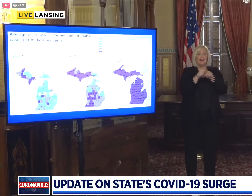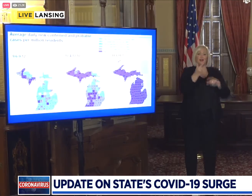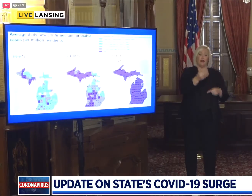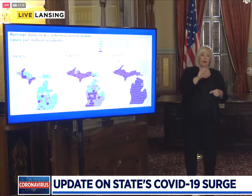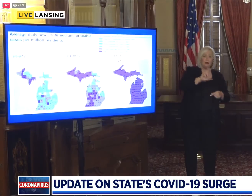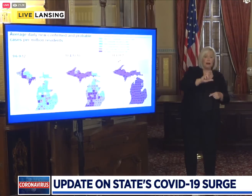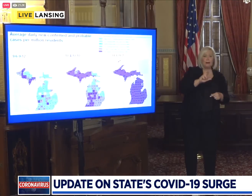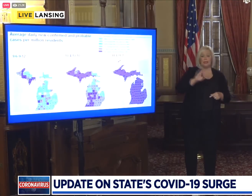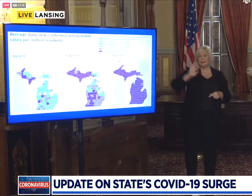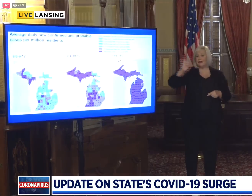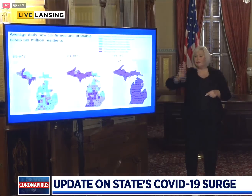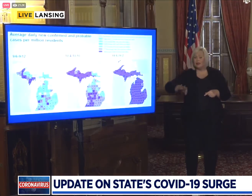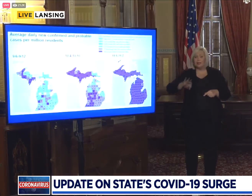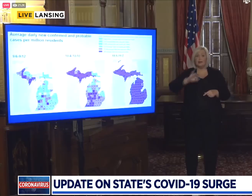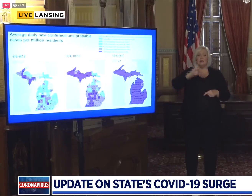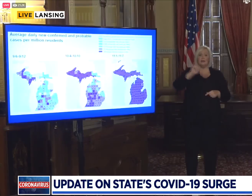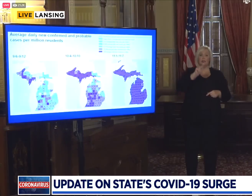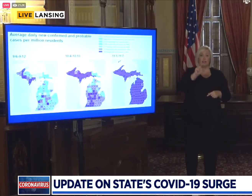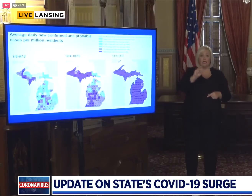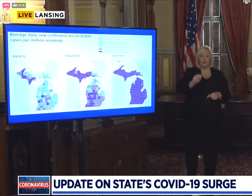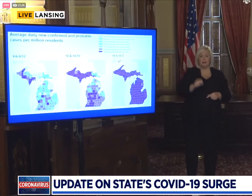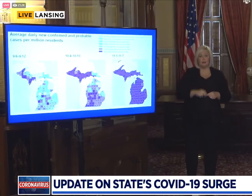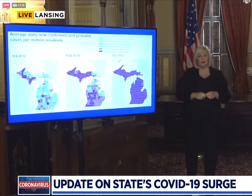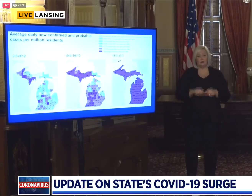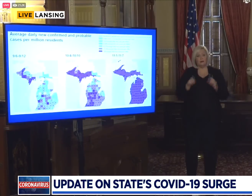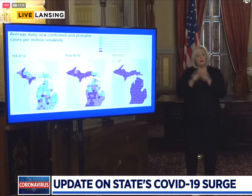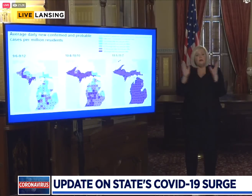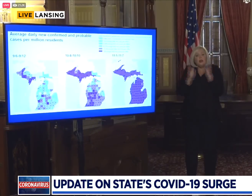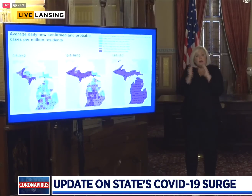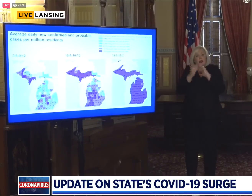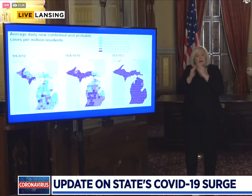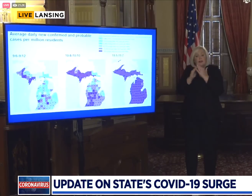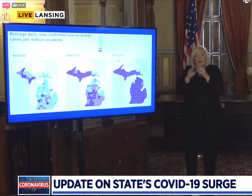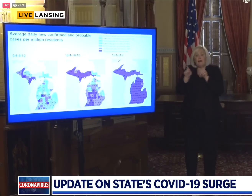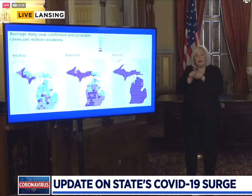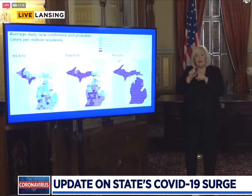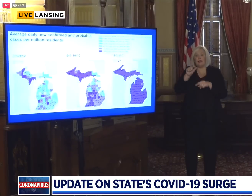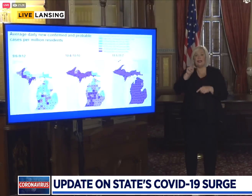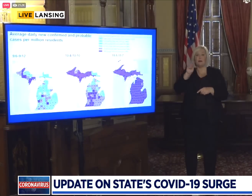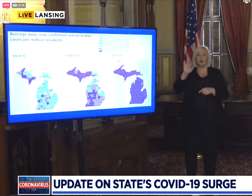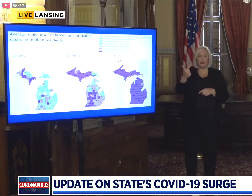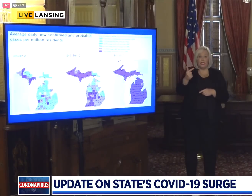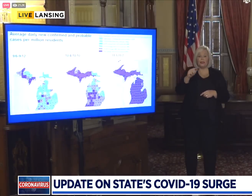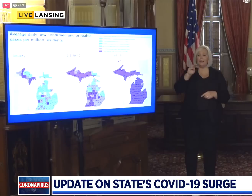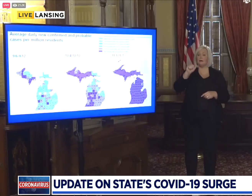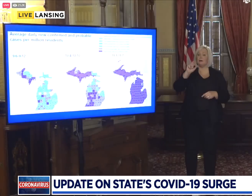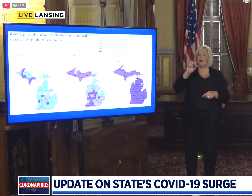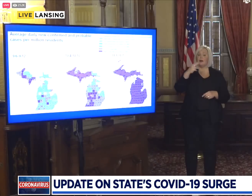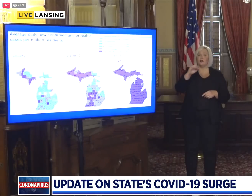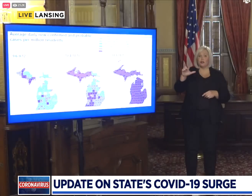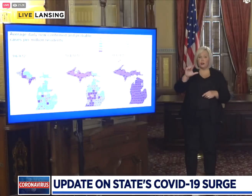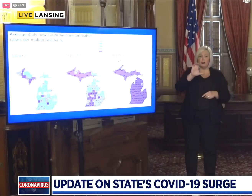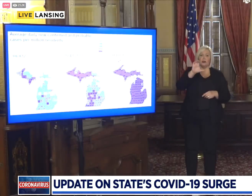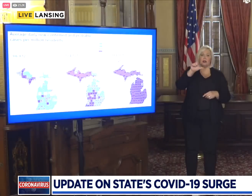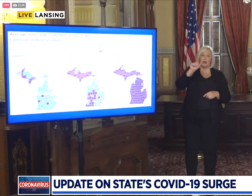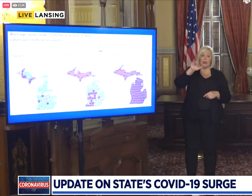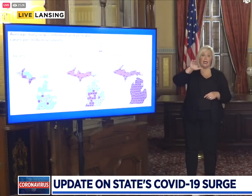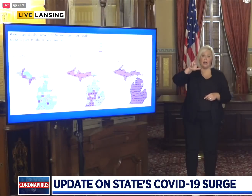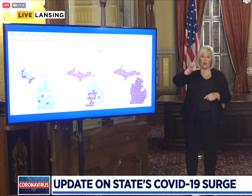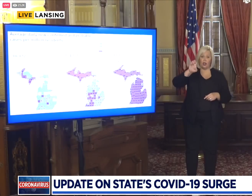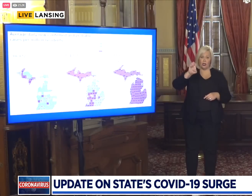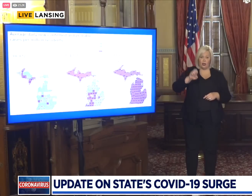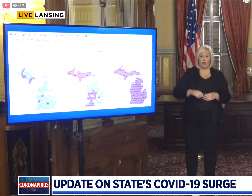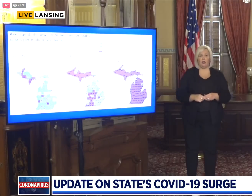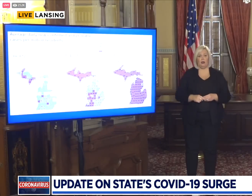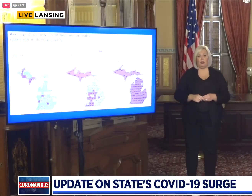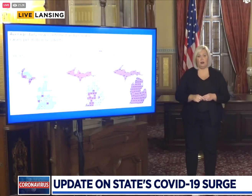and Flint and Jackson. It's also hitting smaller towns like Levering and Marshall and Clare. If